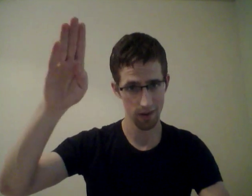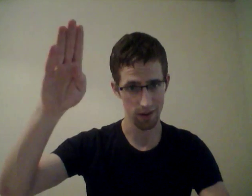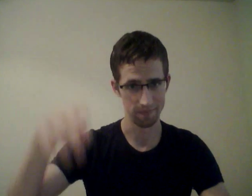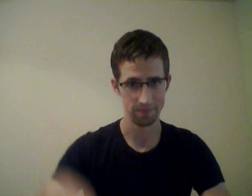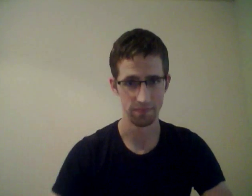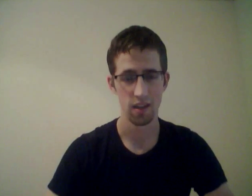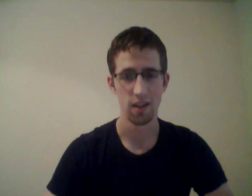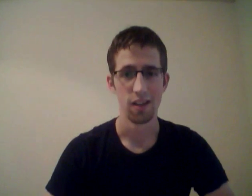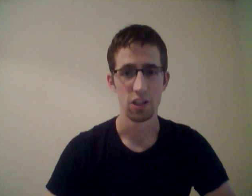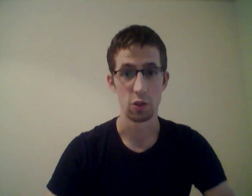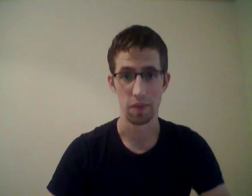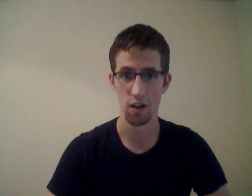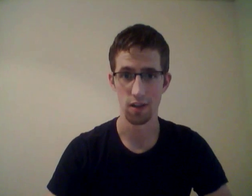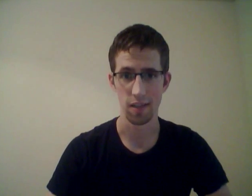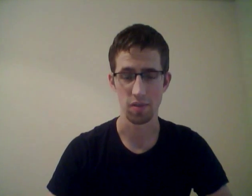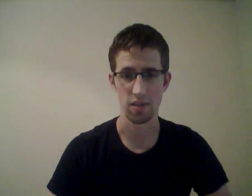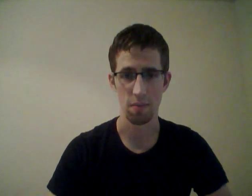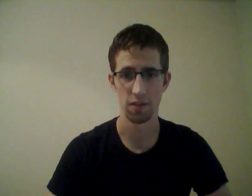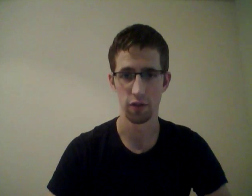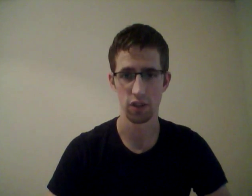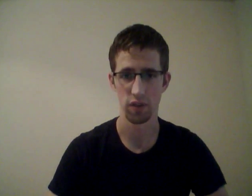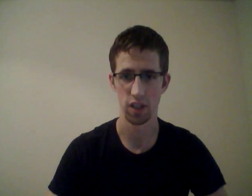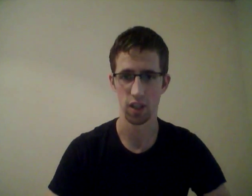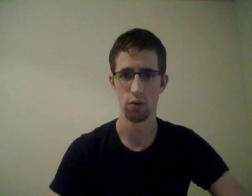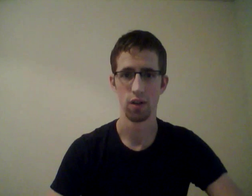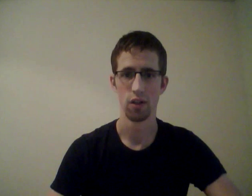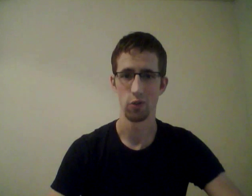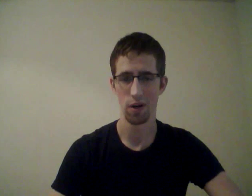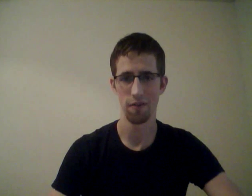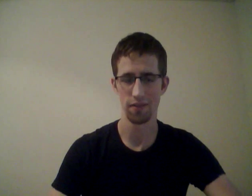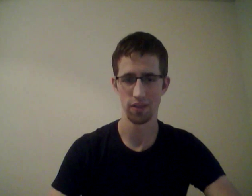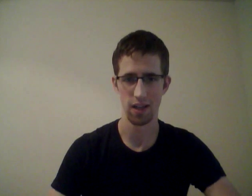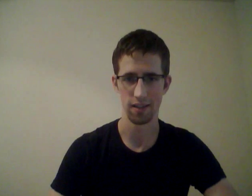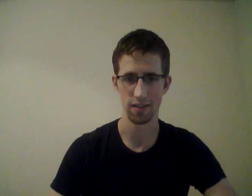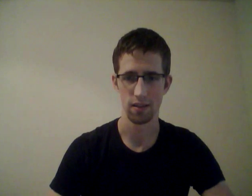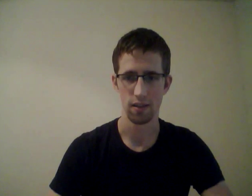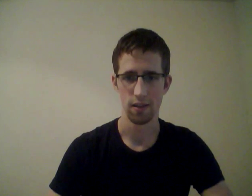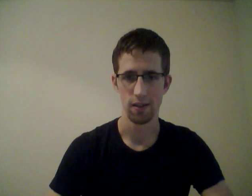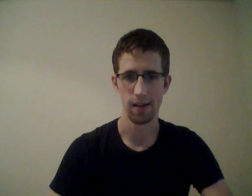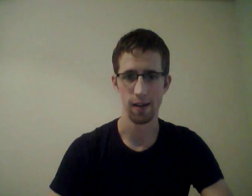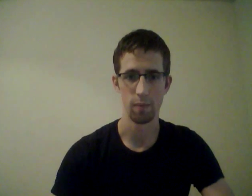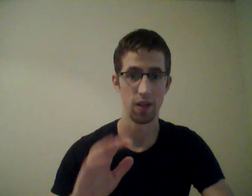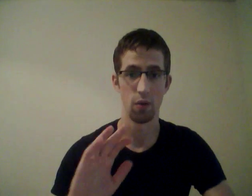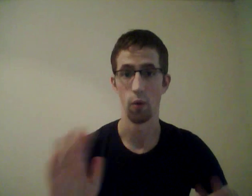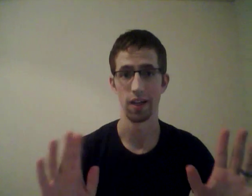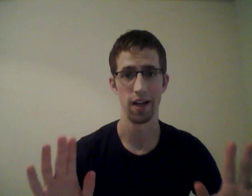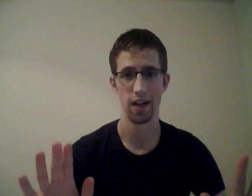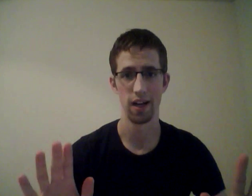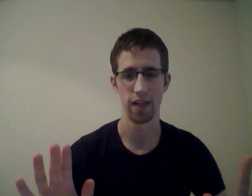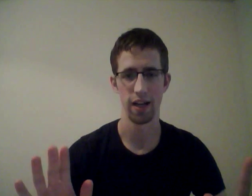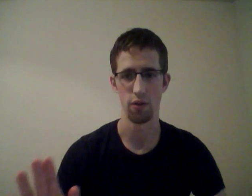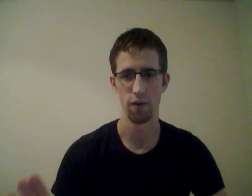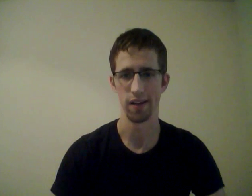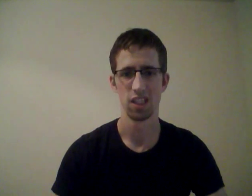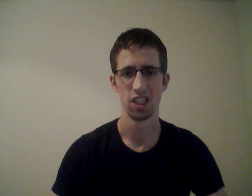Howdy. So it's been a long time since I made the first video, 25 signs that weren't in any kind of category,